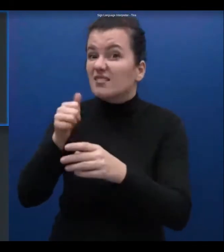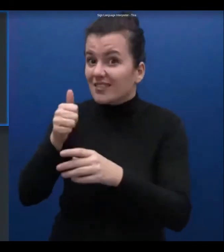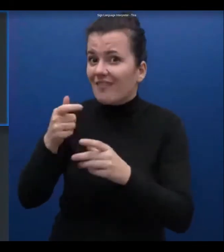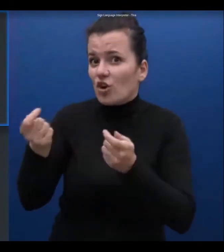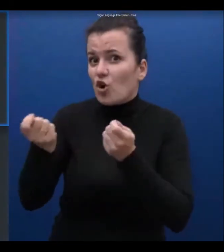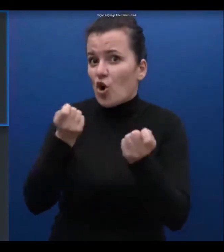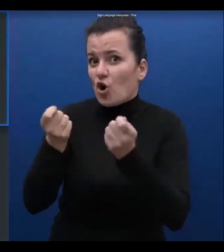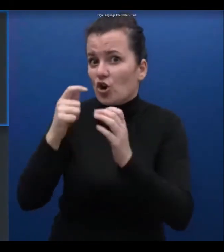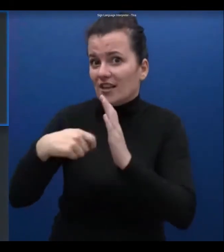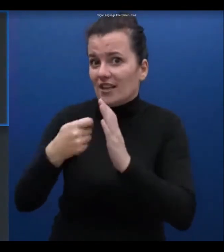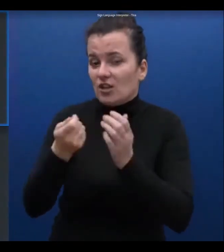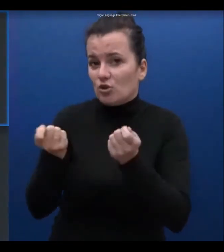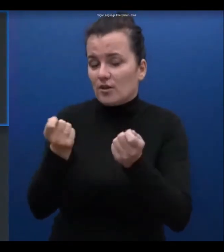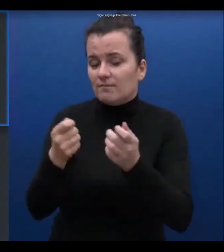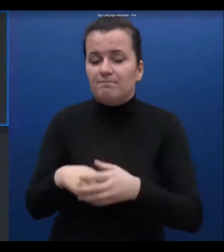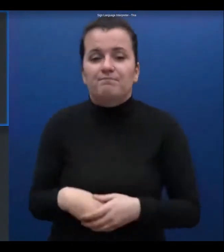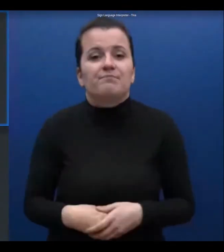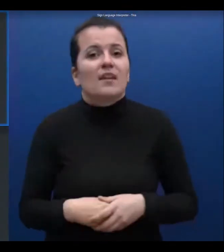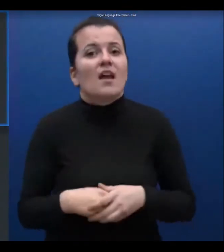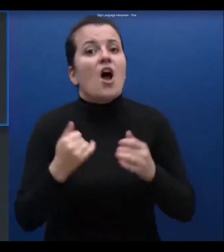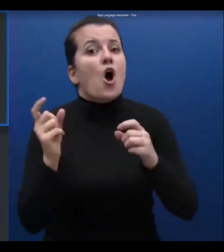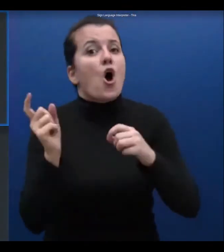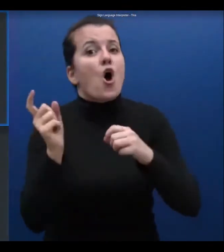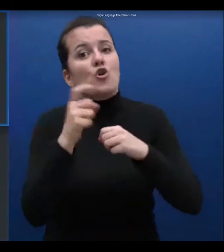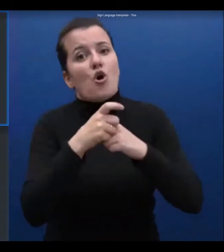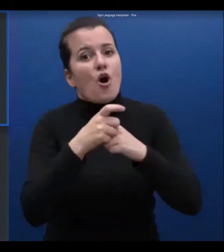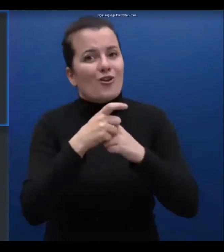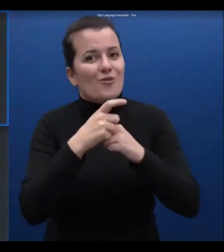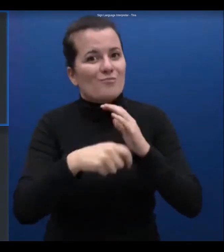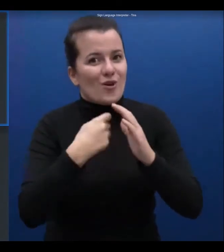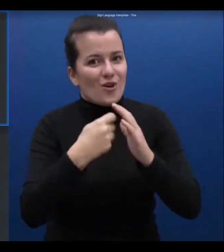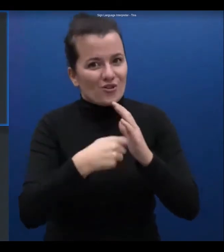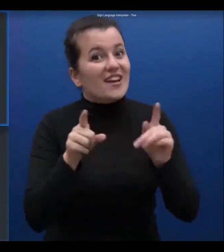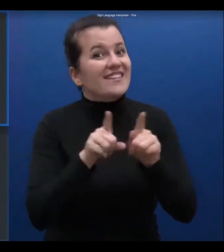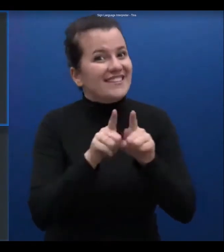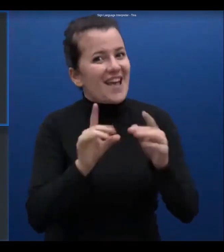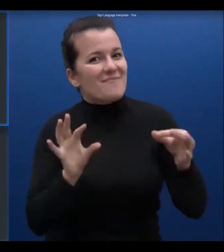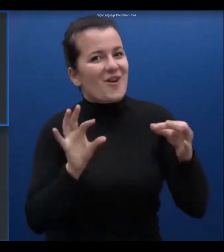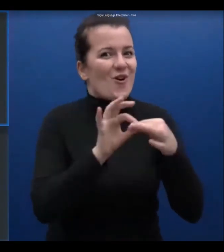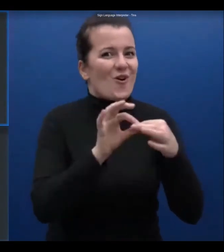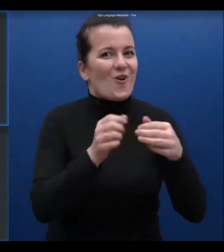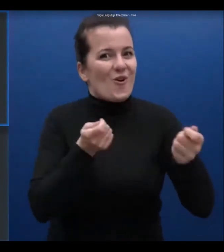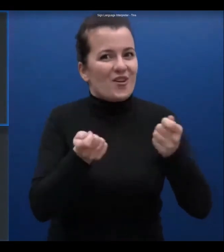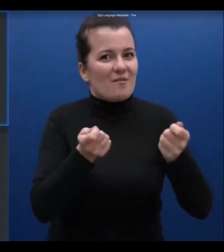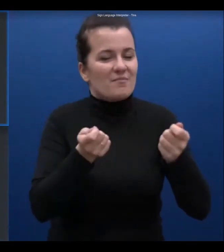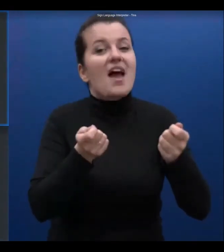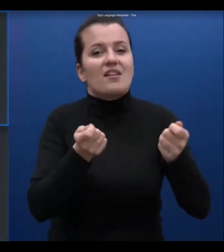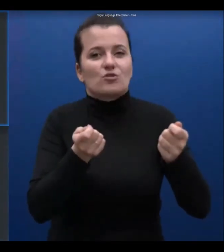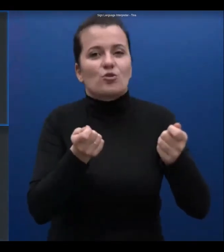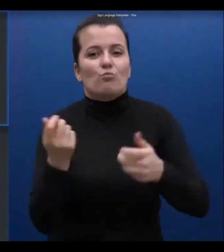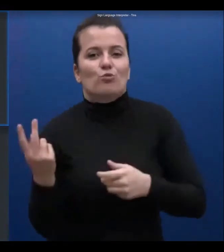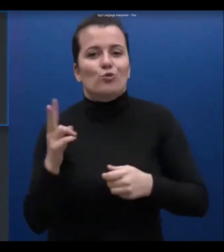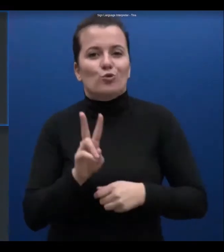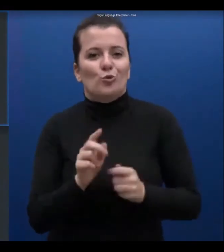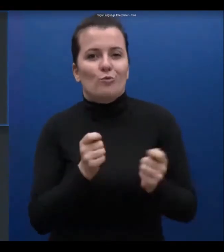is co-coordinator of the ROC project for Fitzcarraldo together with Damiano Aliprandi.